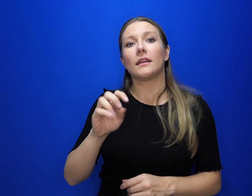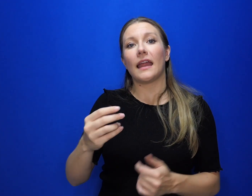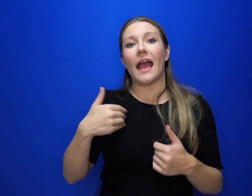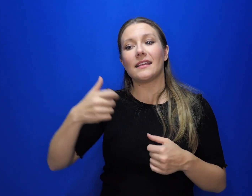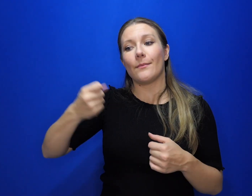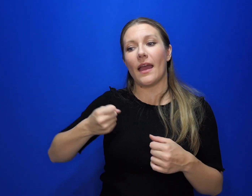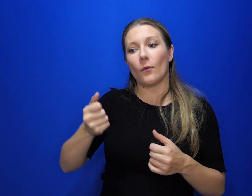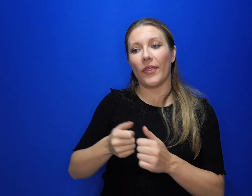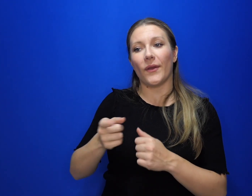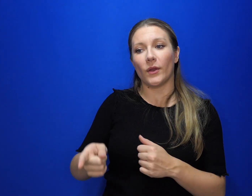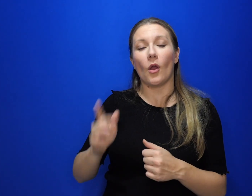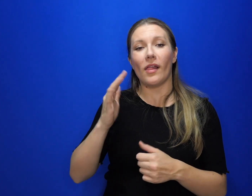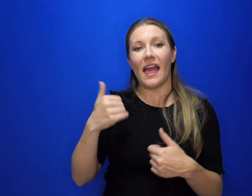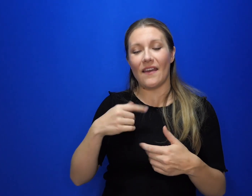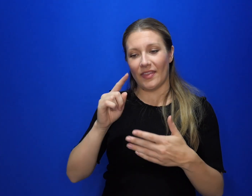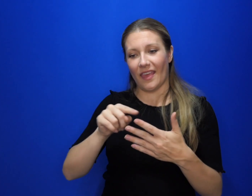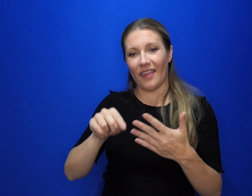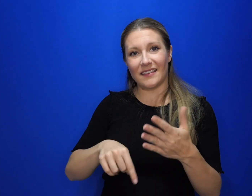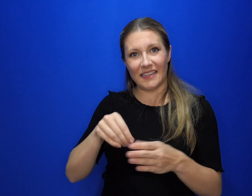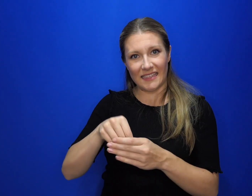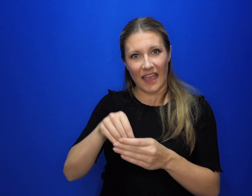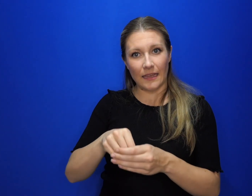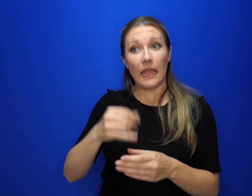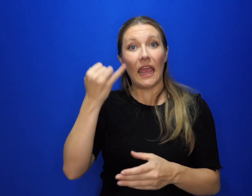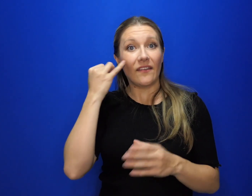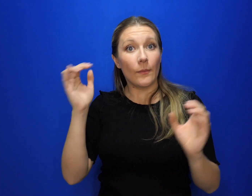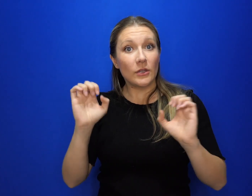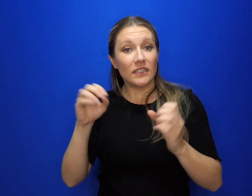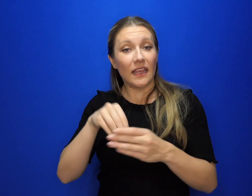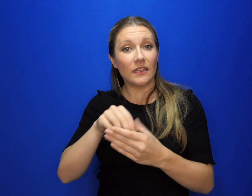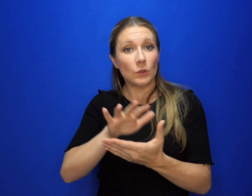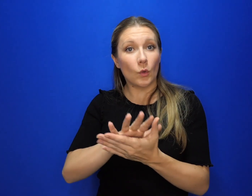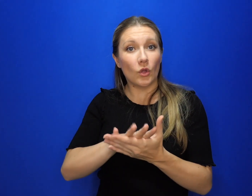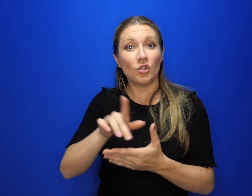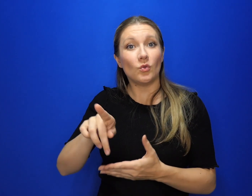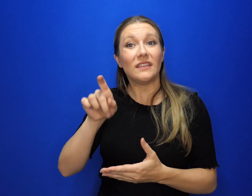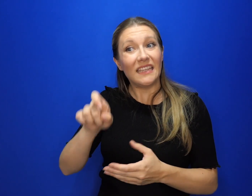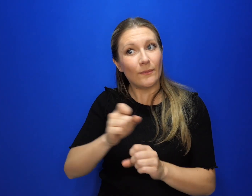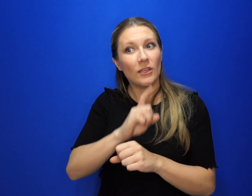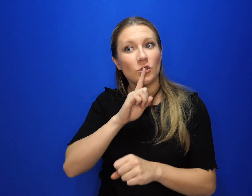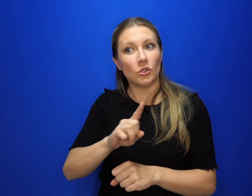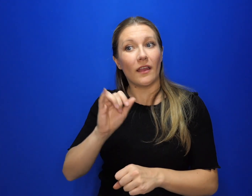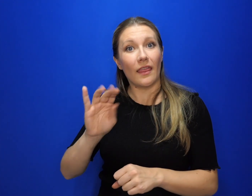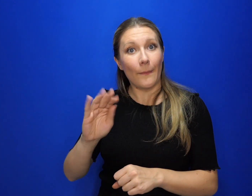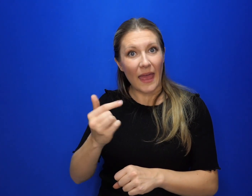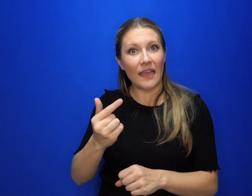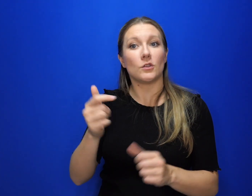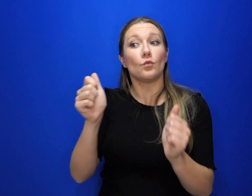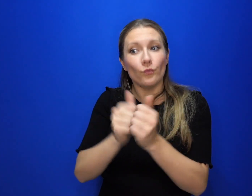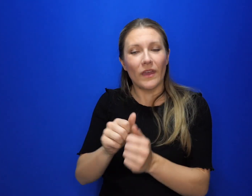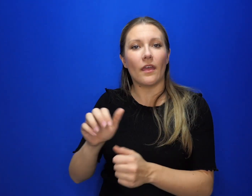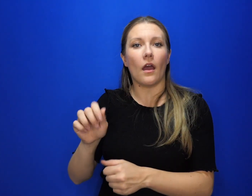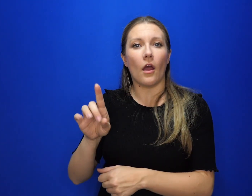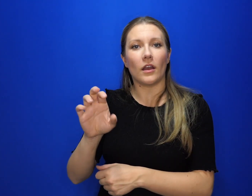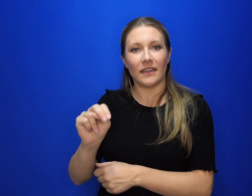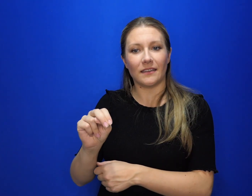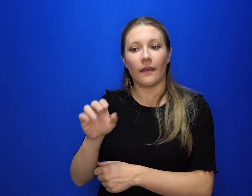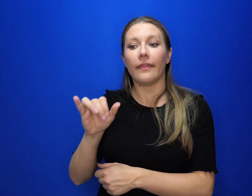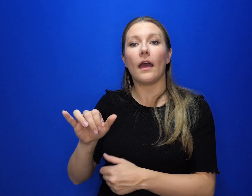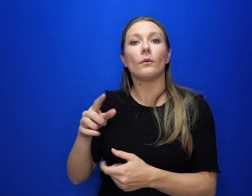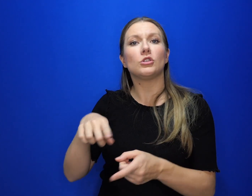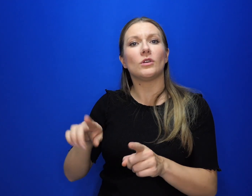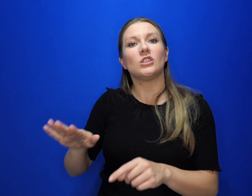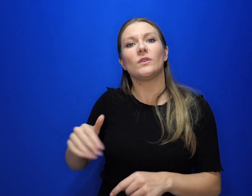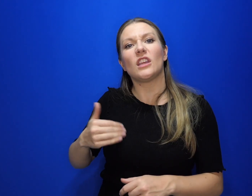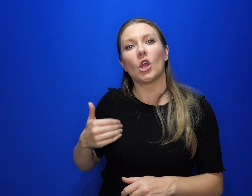have these things in it. If there is an emergency in the school, you need to make sure that bag goes with Arden. And that was when she was